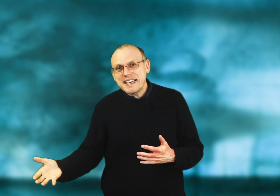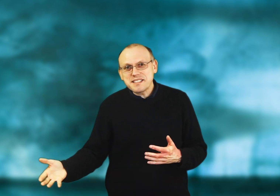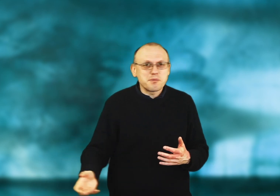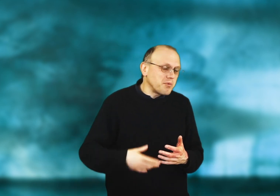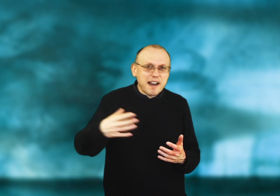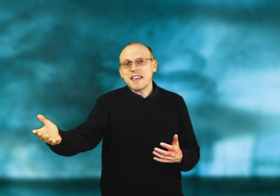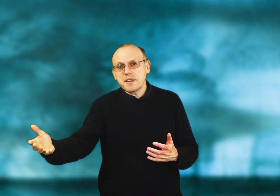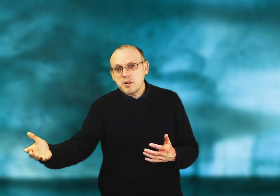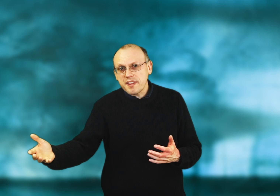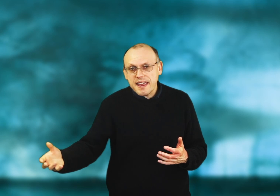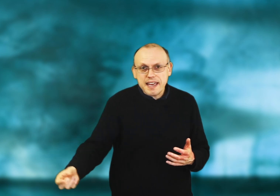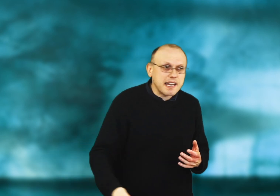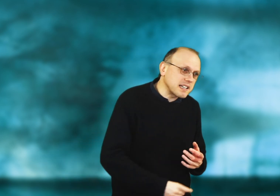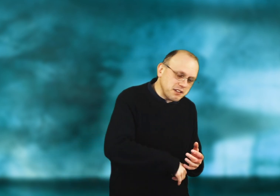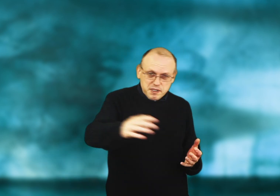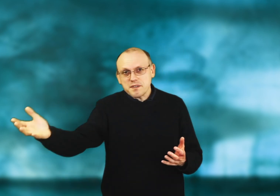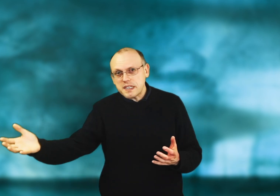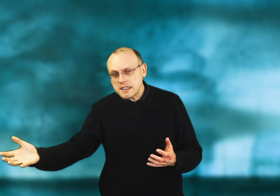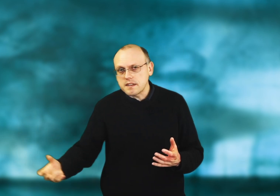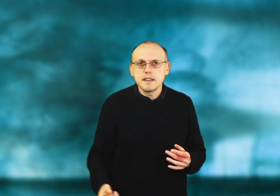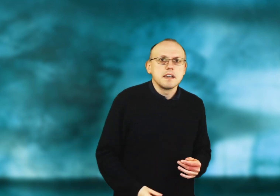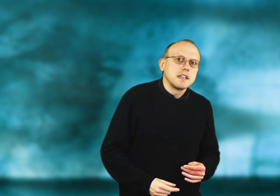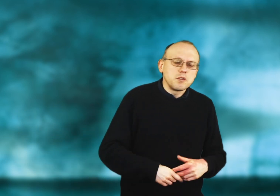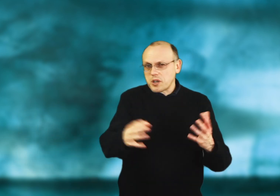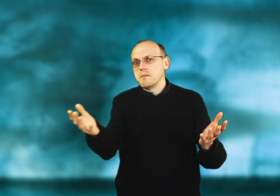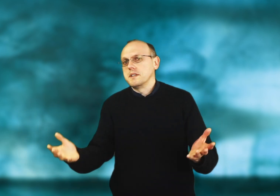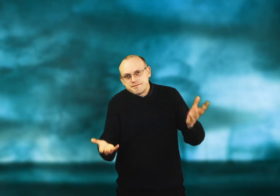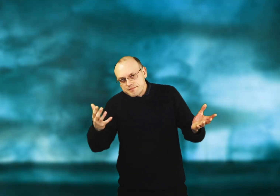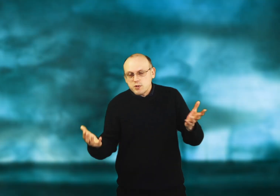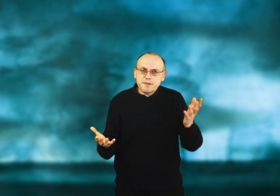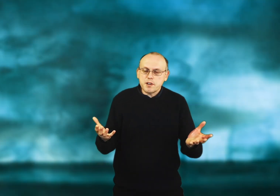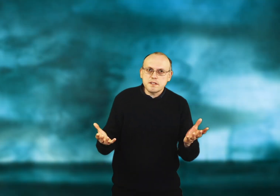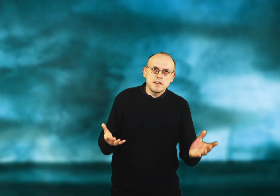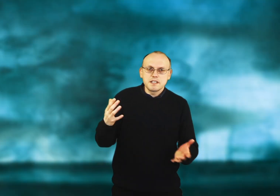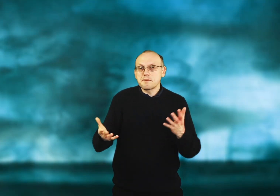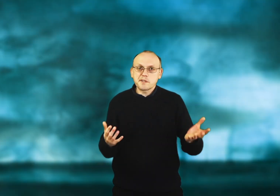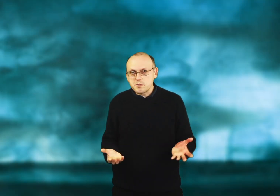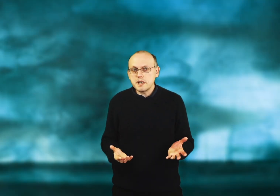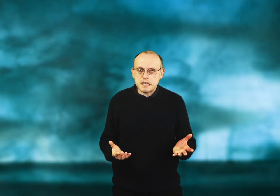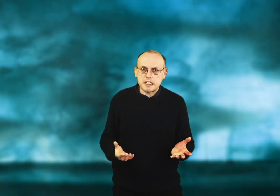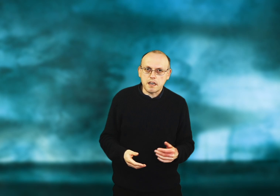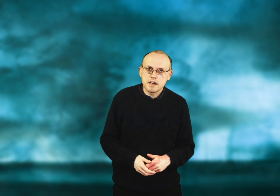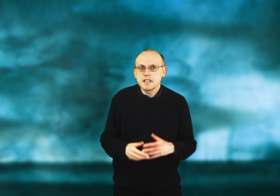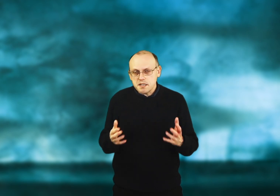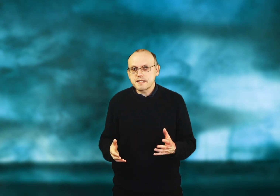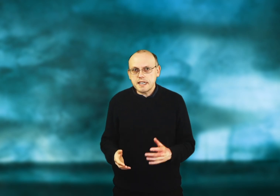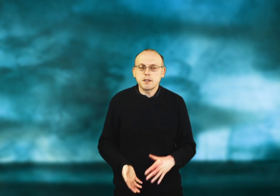so why having one there? Get rid of it. No commas. 2 different types of school here. Some say you need